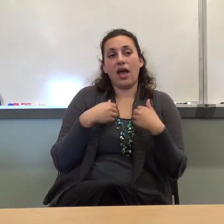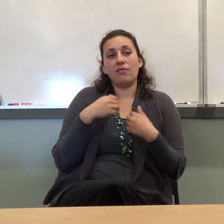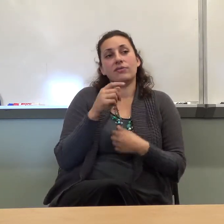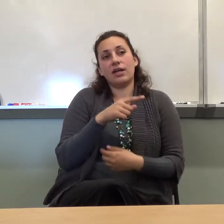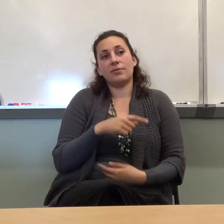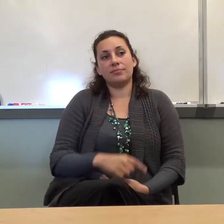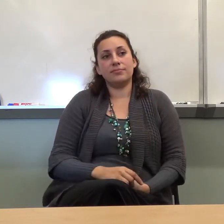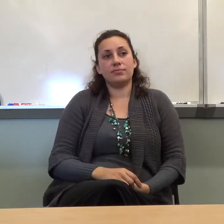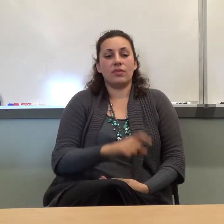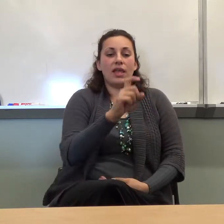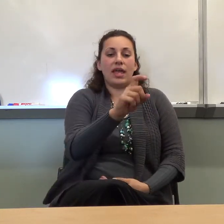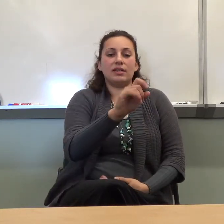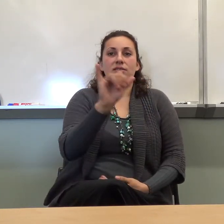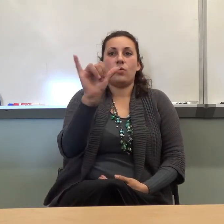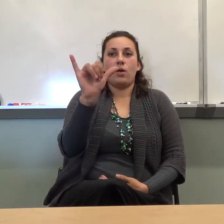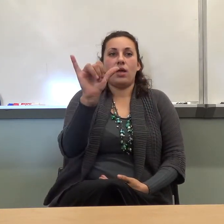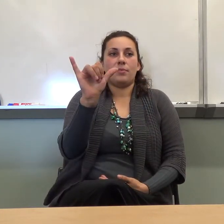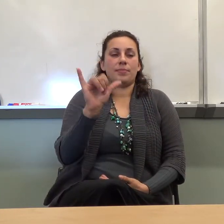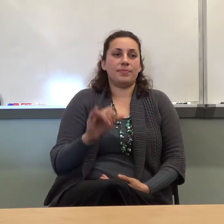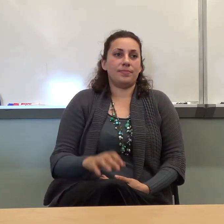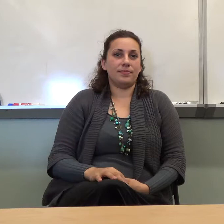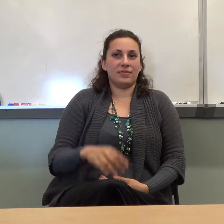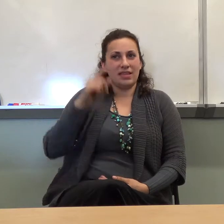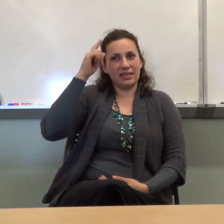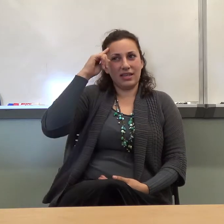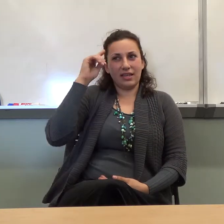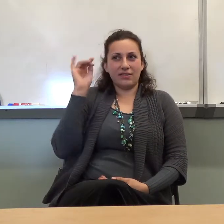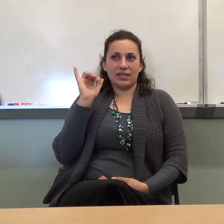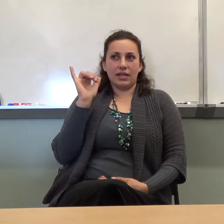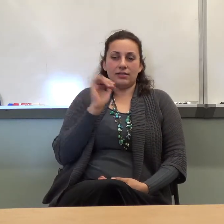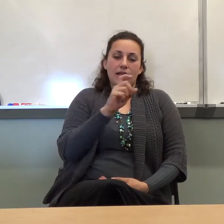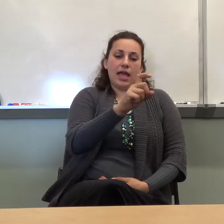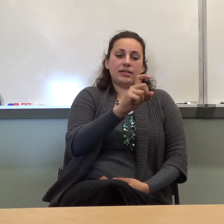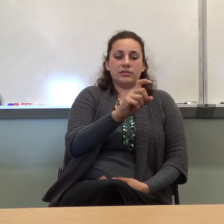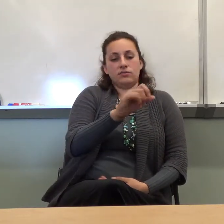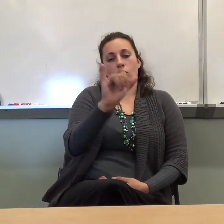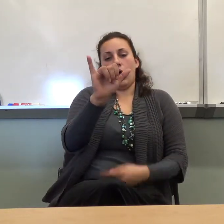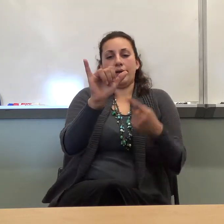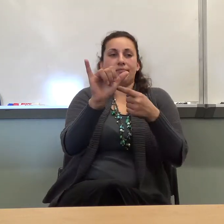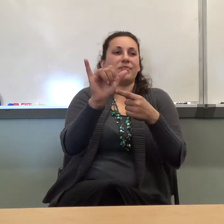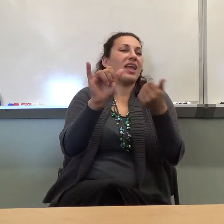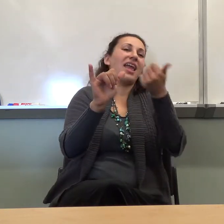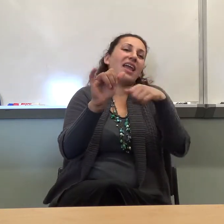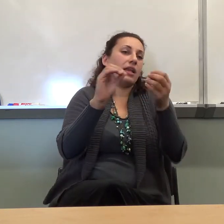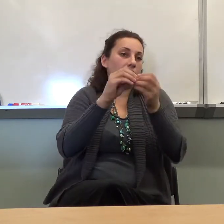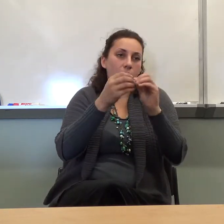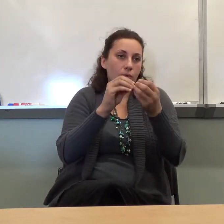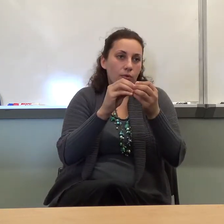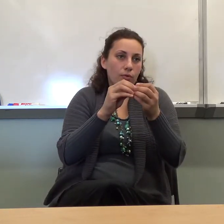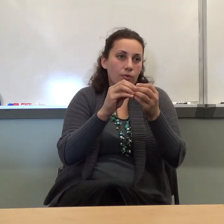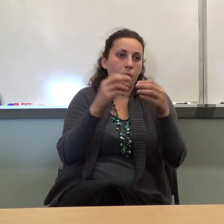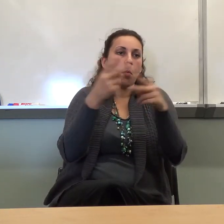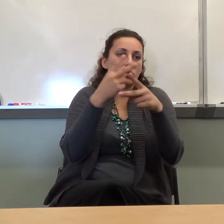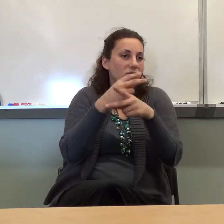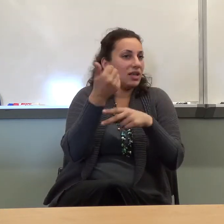Y button. They think of that as raised to a power, so it looks like it's being raised. You know? I'm not going to make